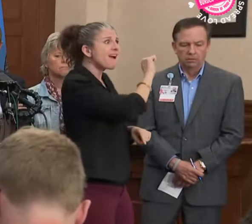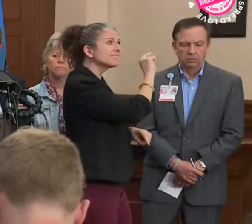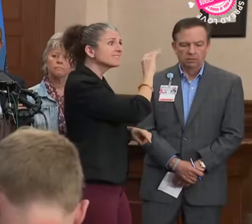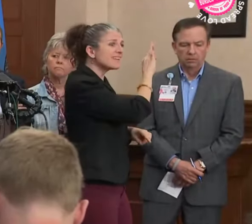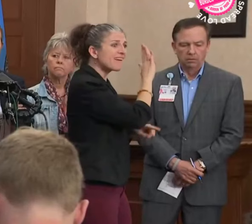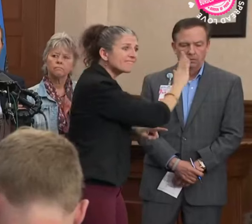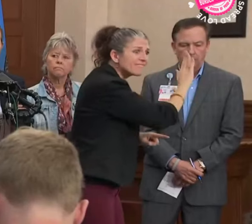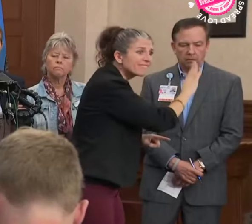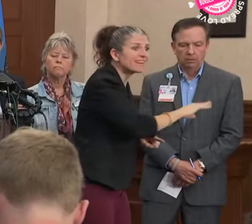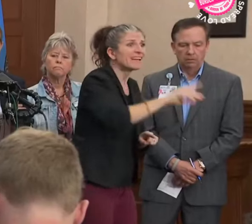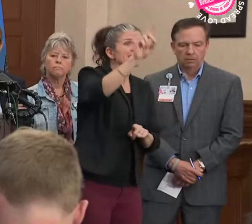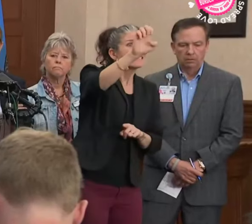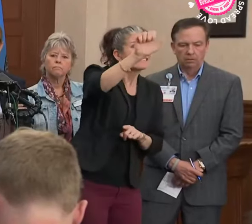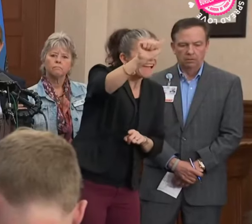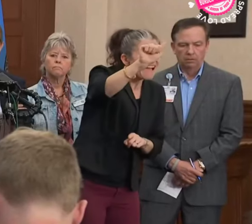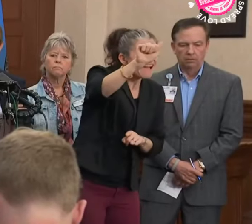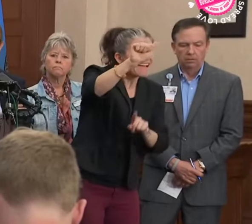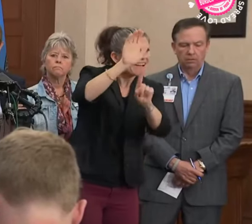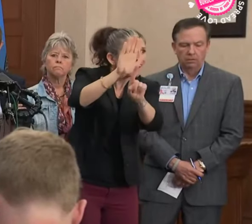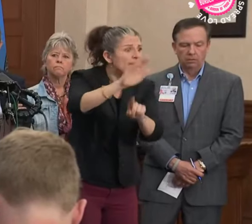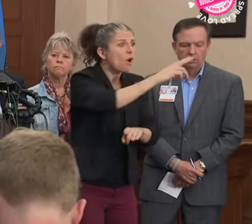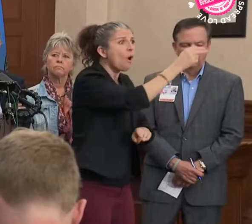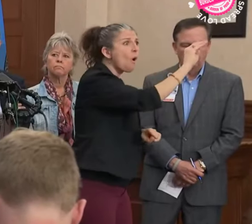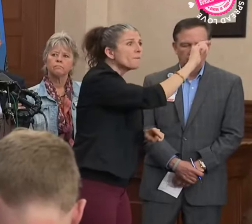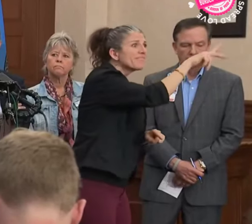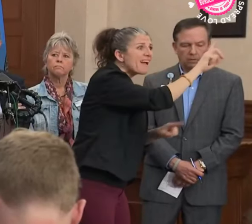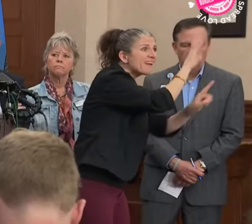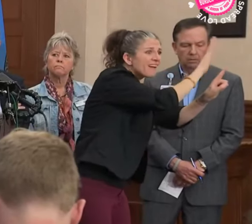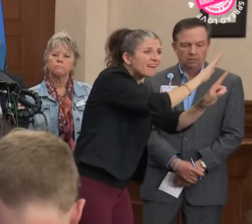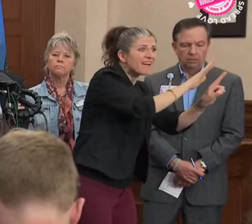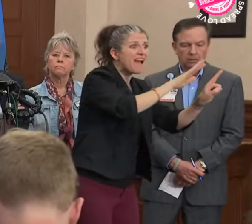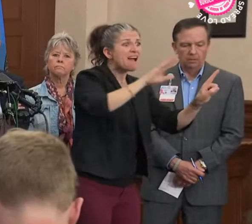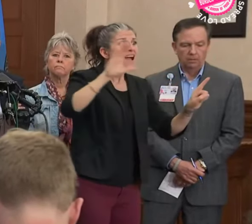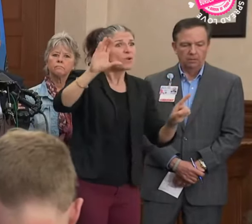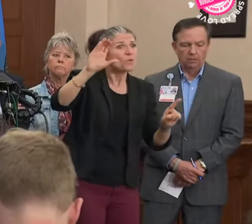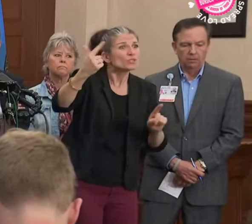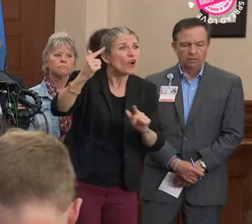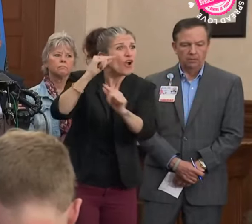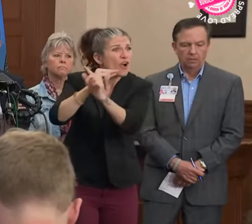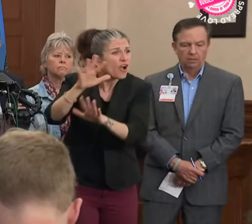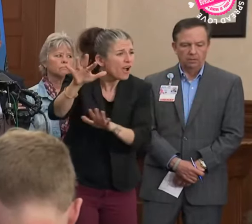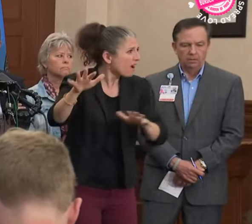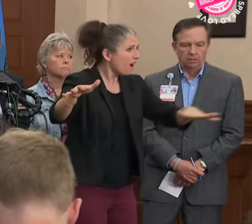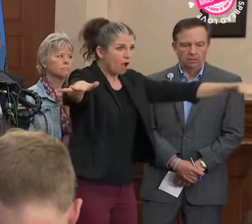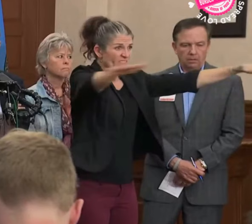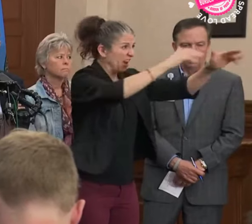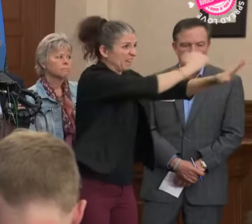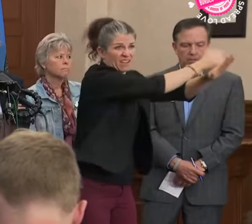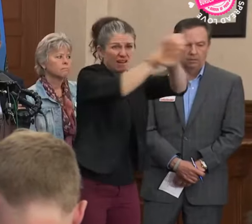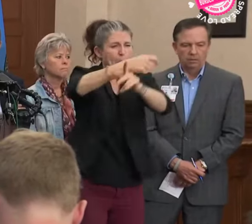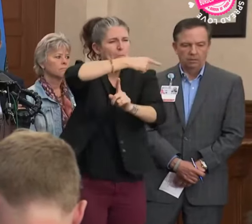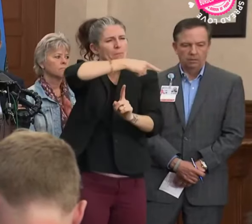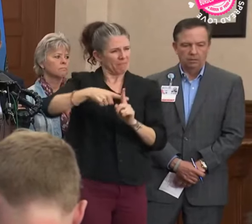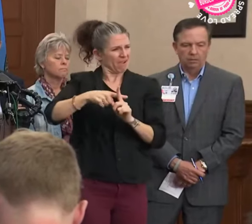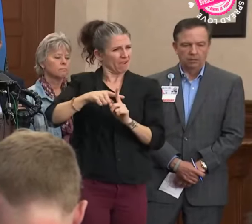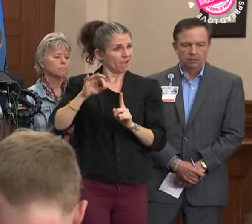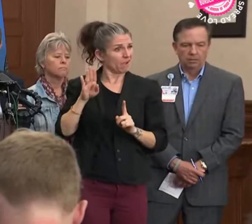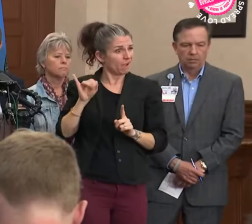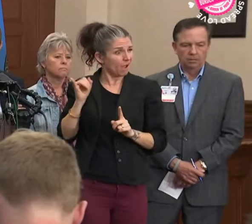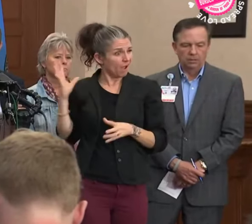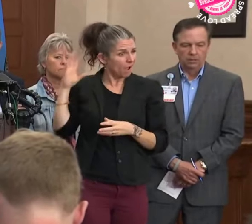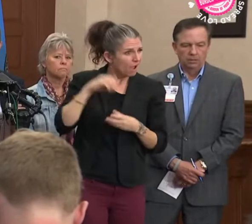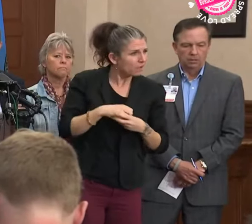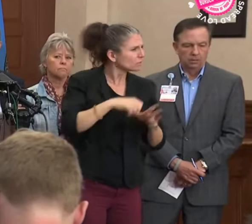Department of Homeland Security, and the Coast Guard. This has been a concerted effort at the state,